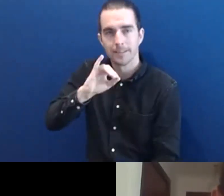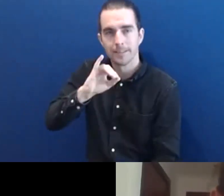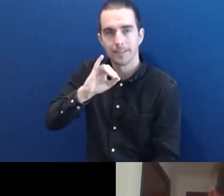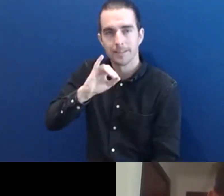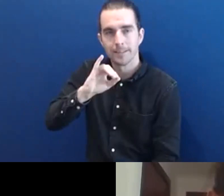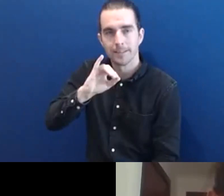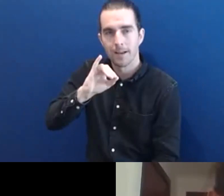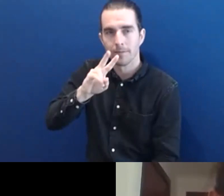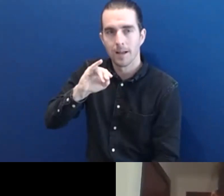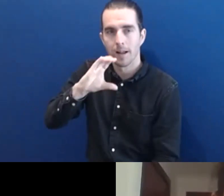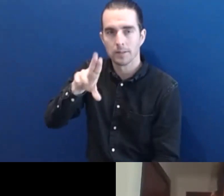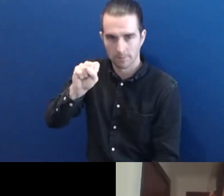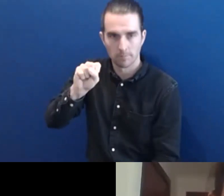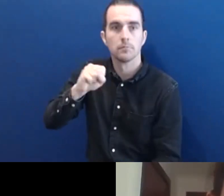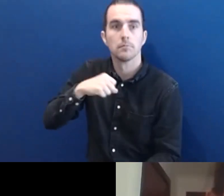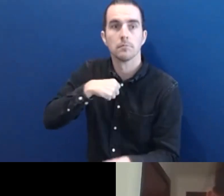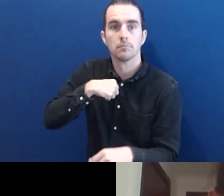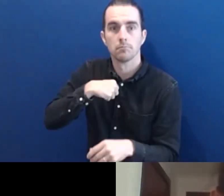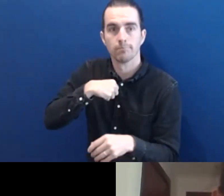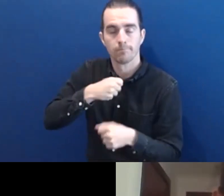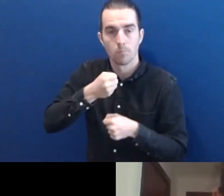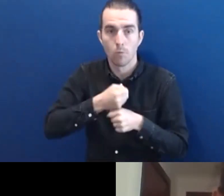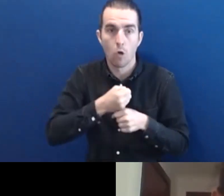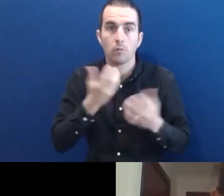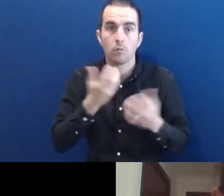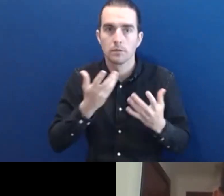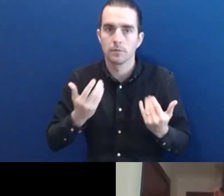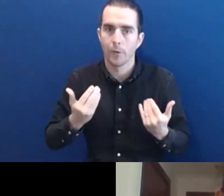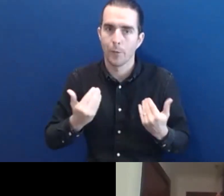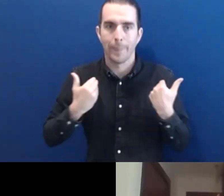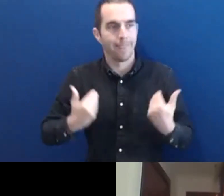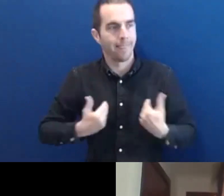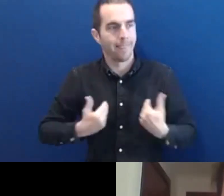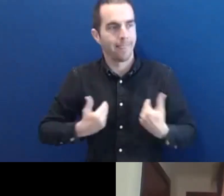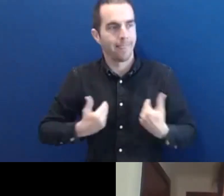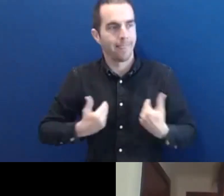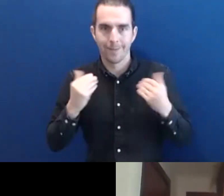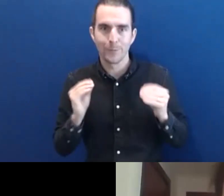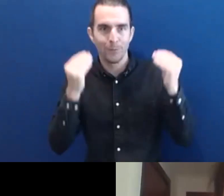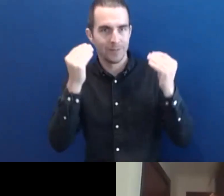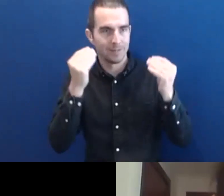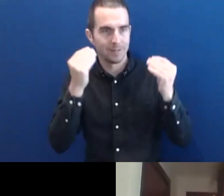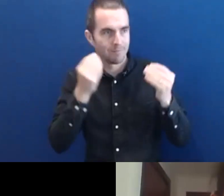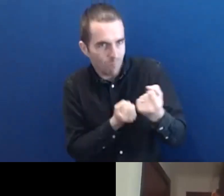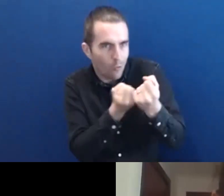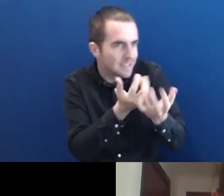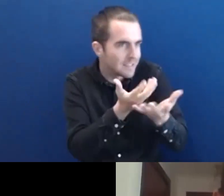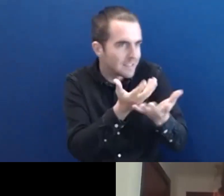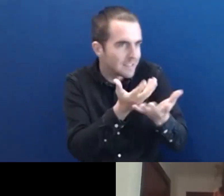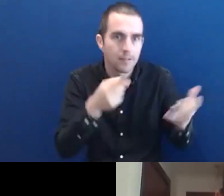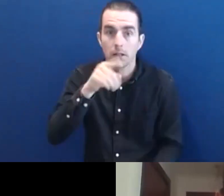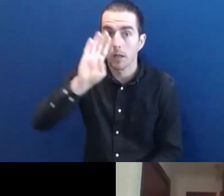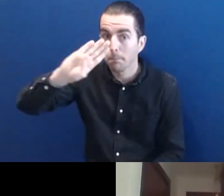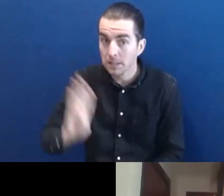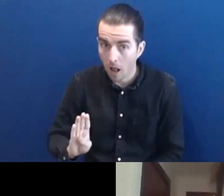work in areas where we didn't have too much expertise were, for instance, partnering